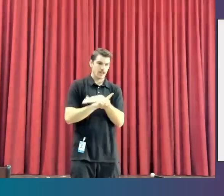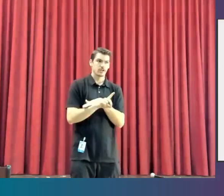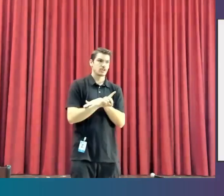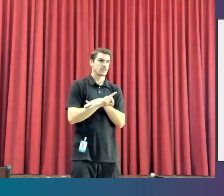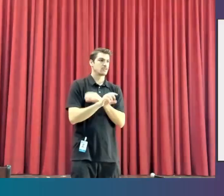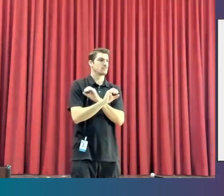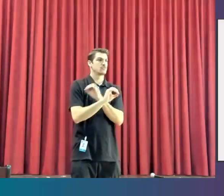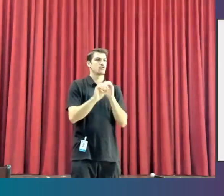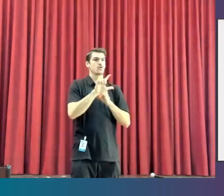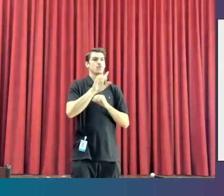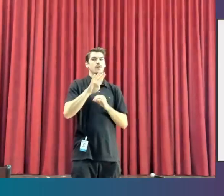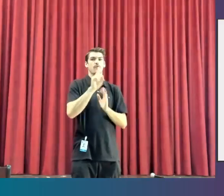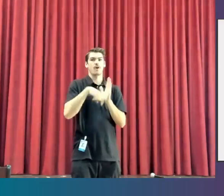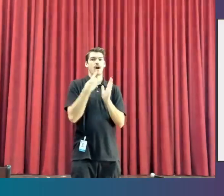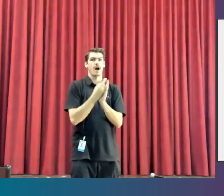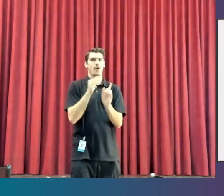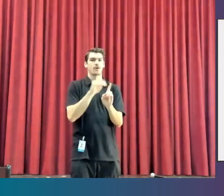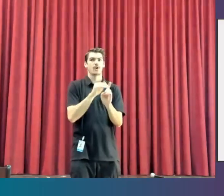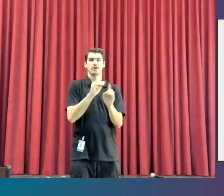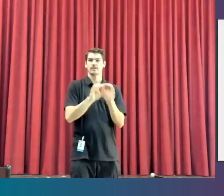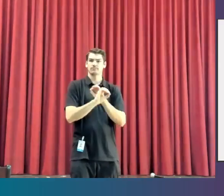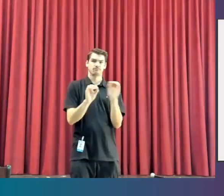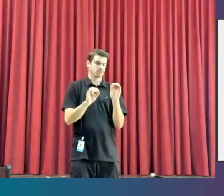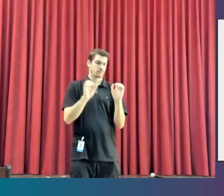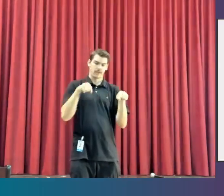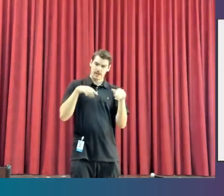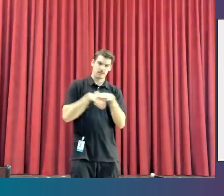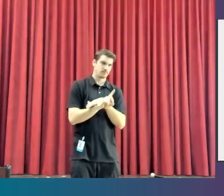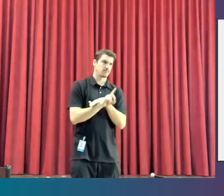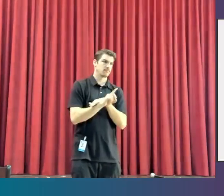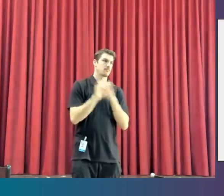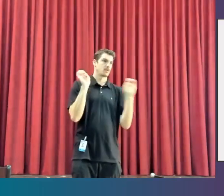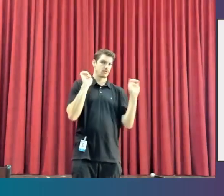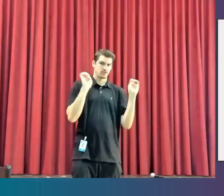that 24-hour notice.